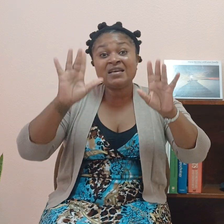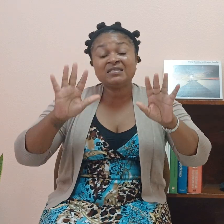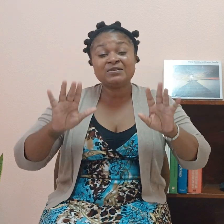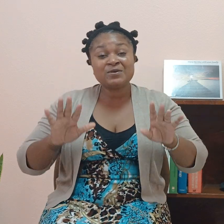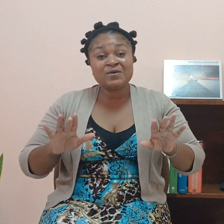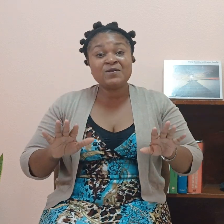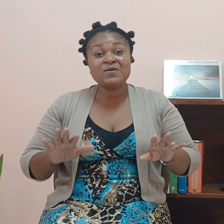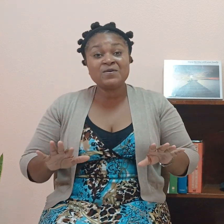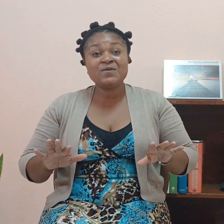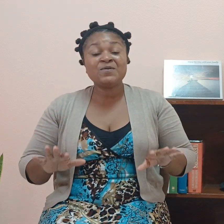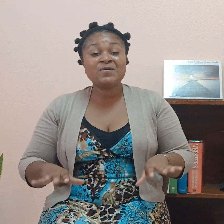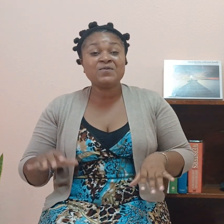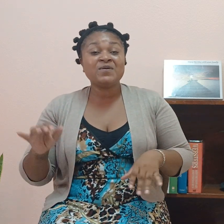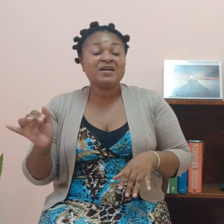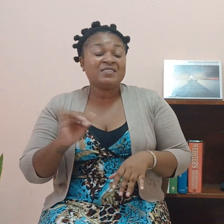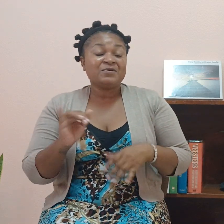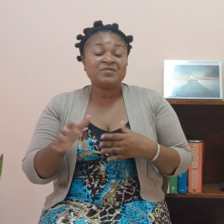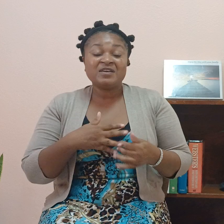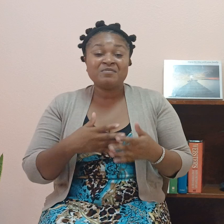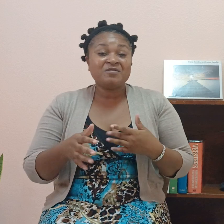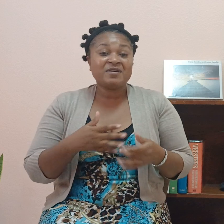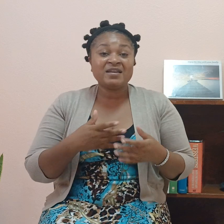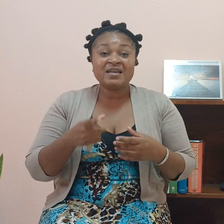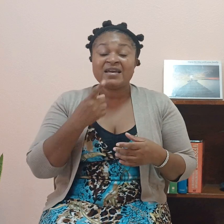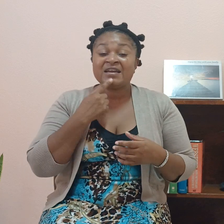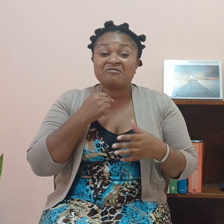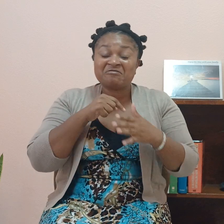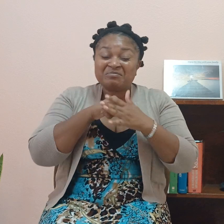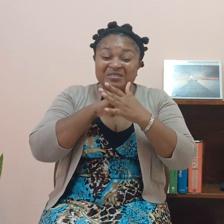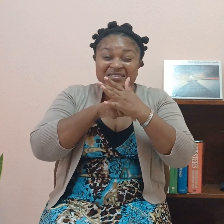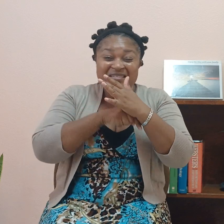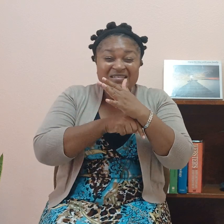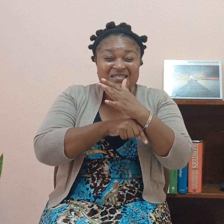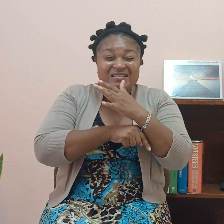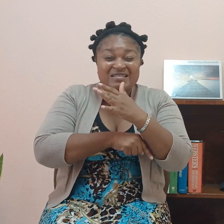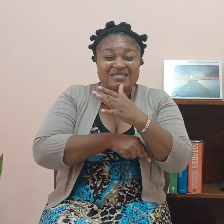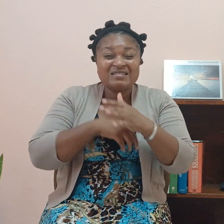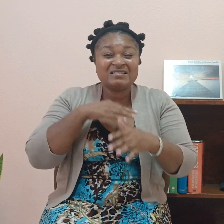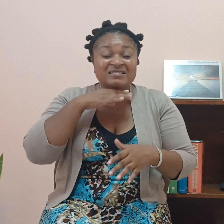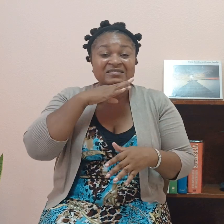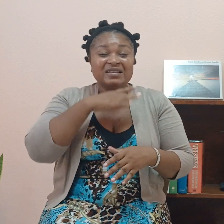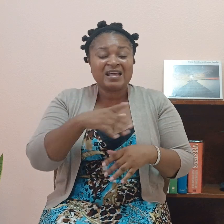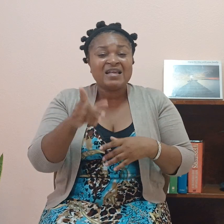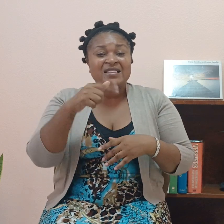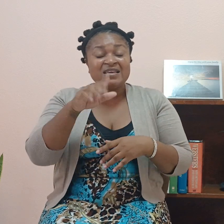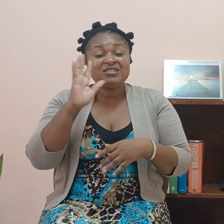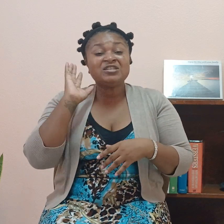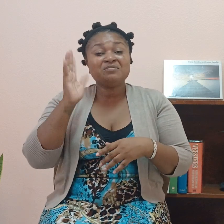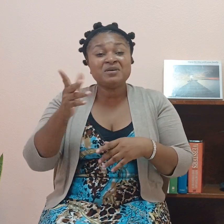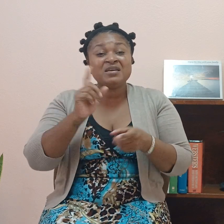as snow. Though they be red like crimson, they shall be